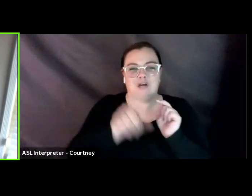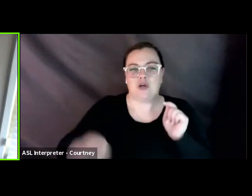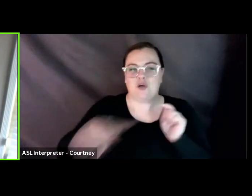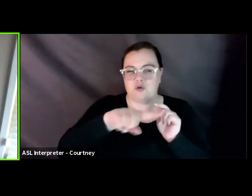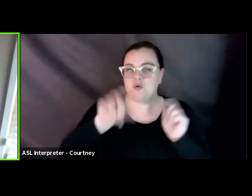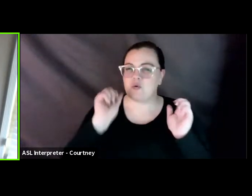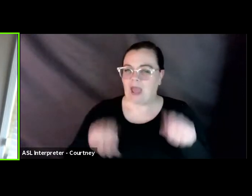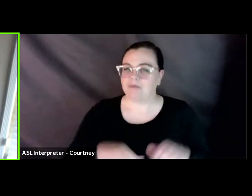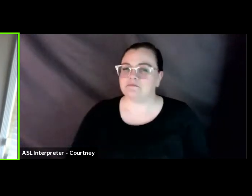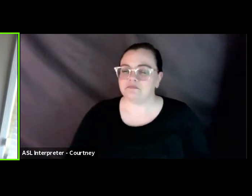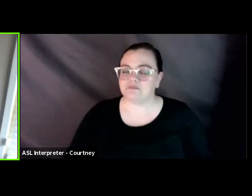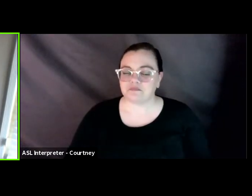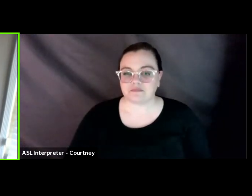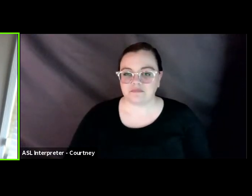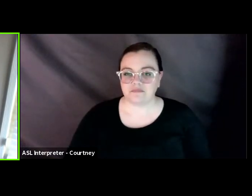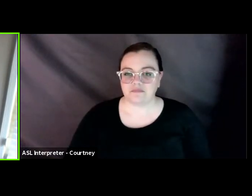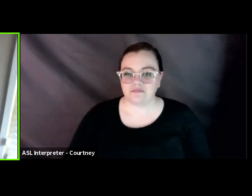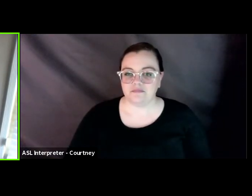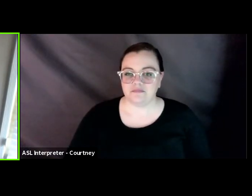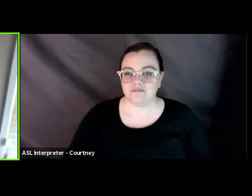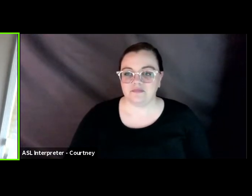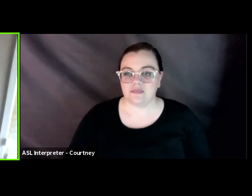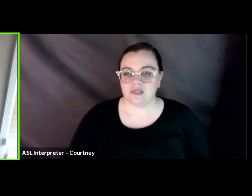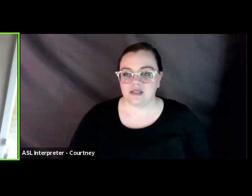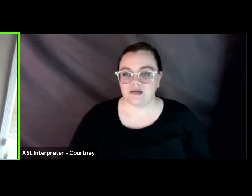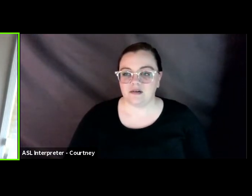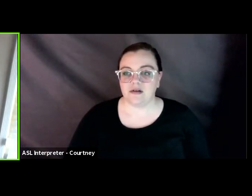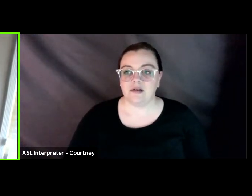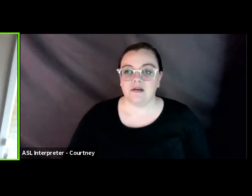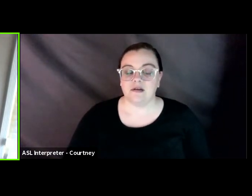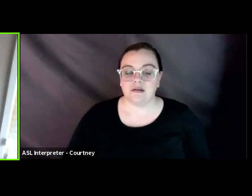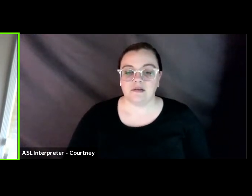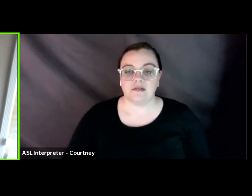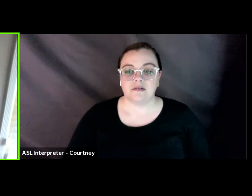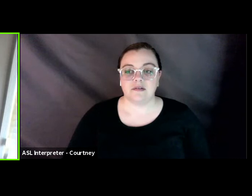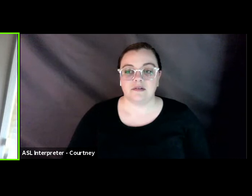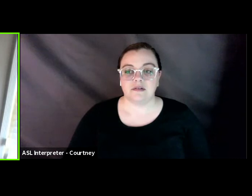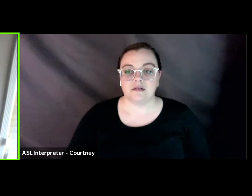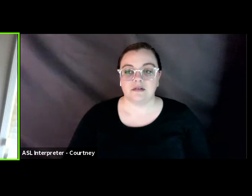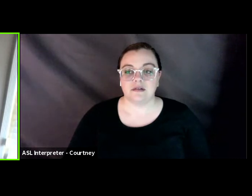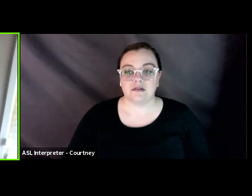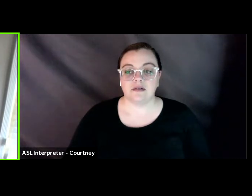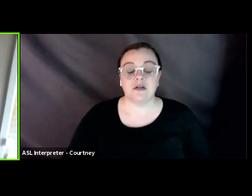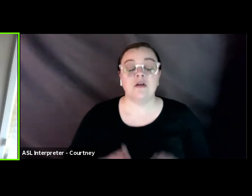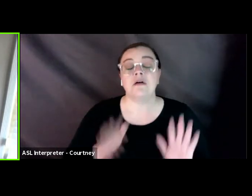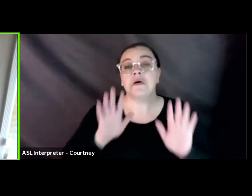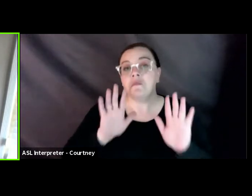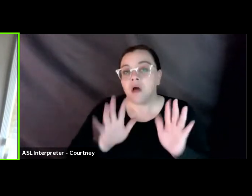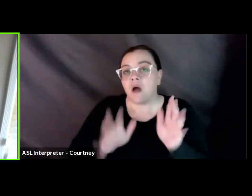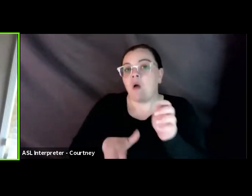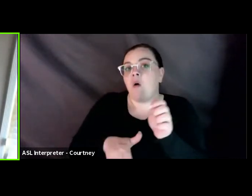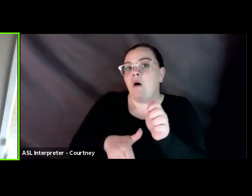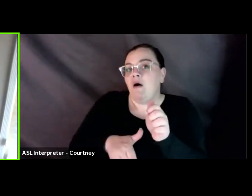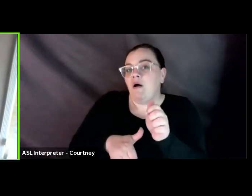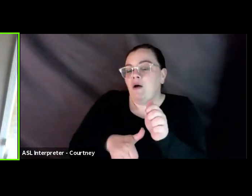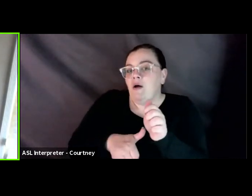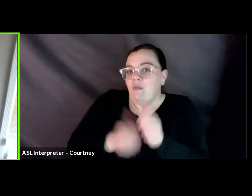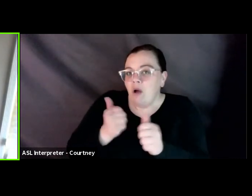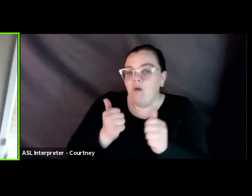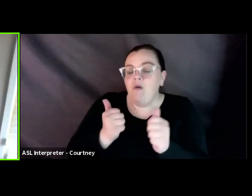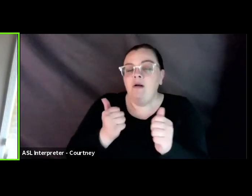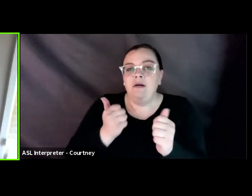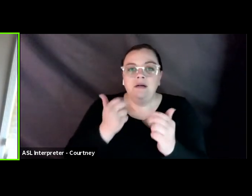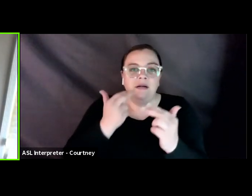Okay. So, most singers' boogeyman or